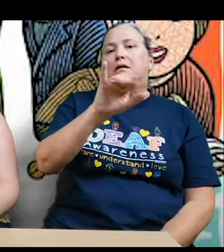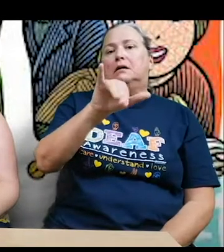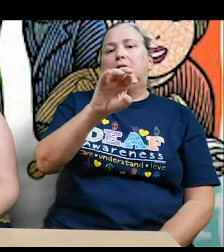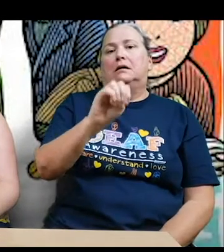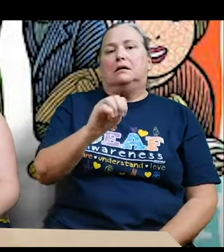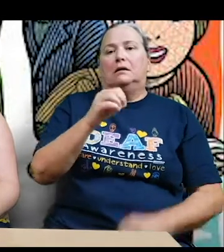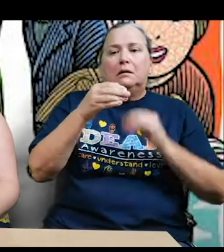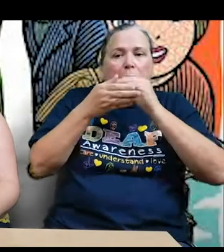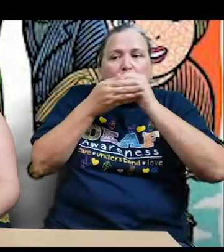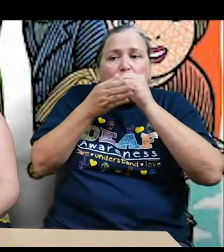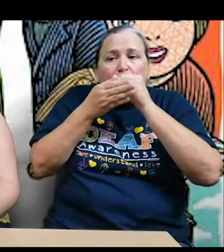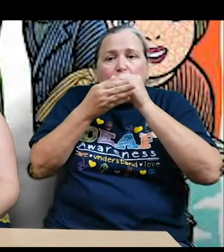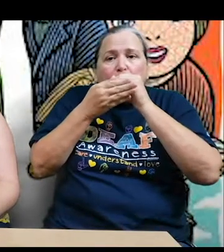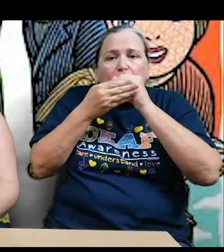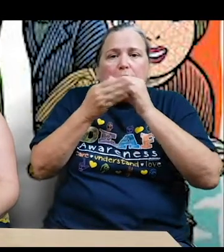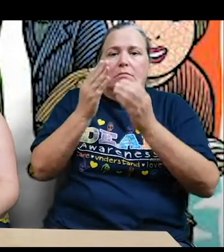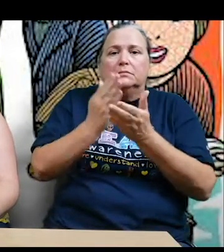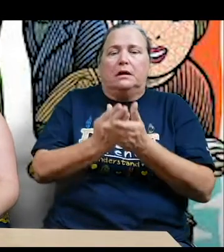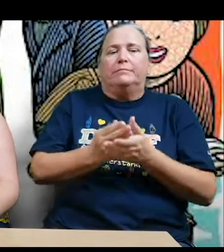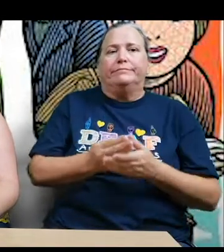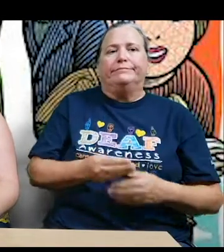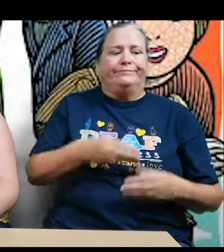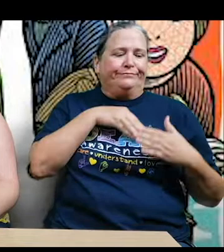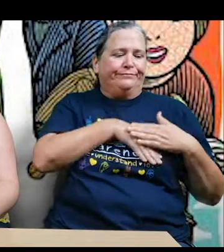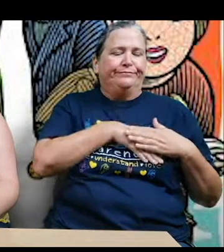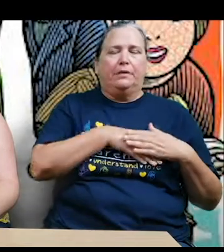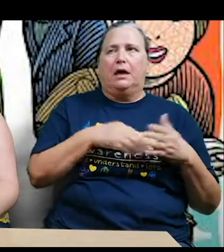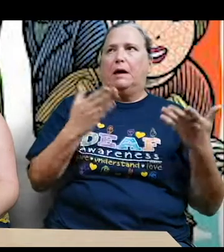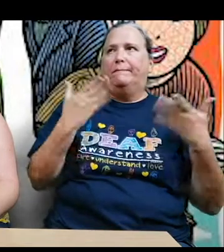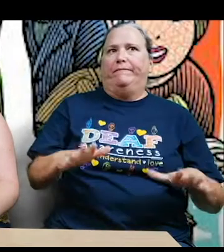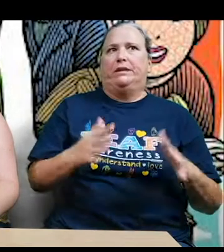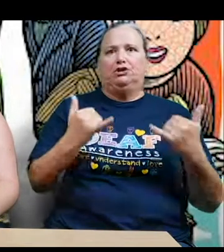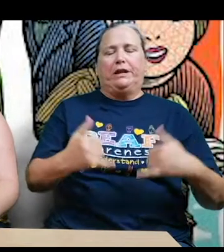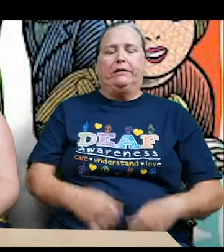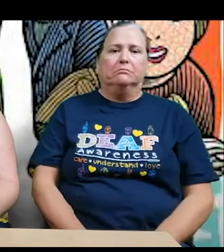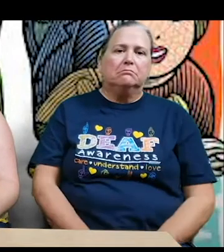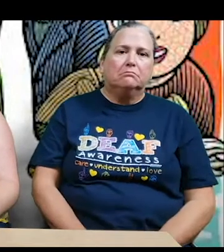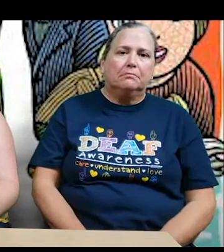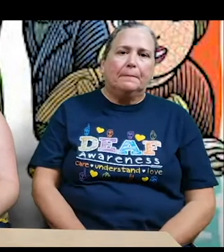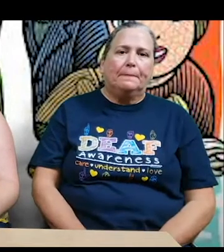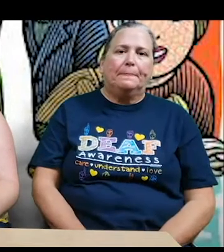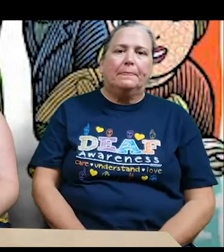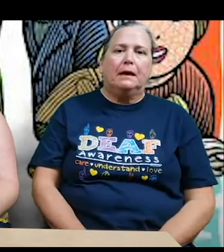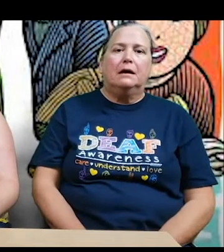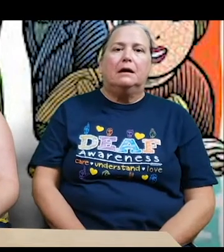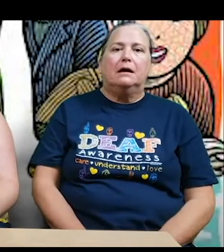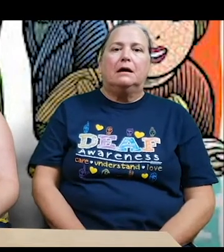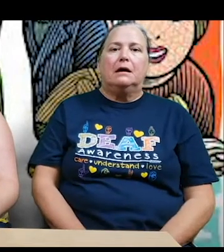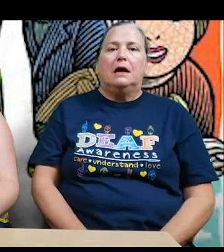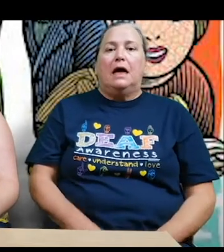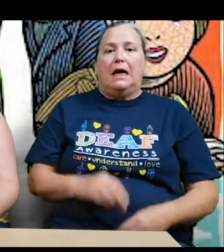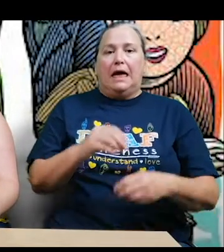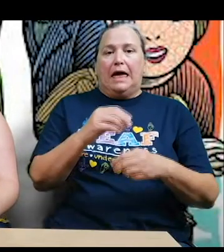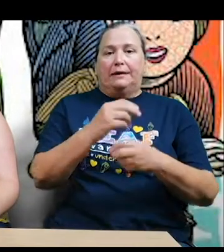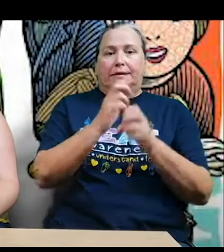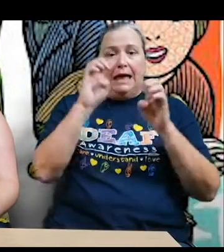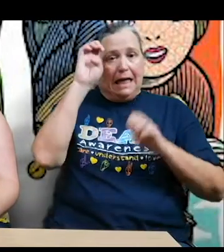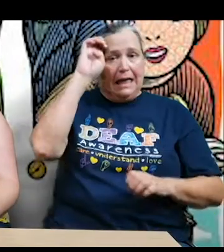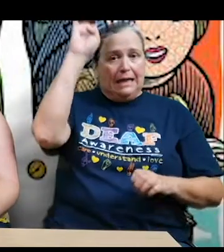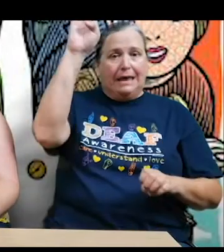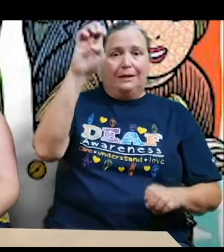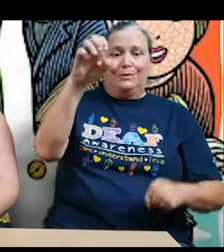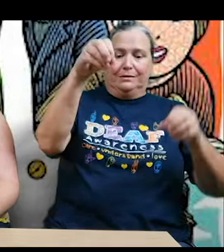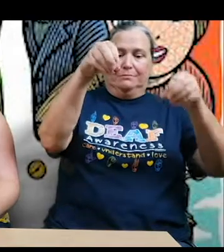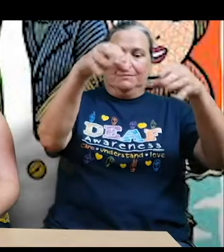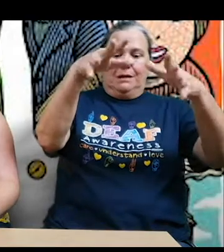his harmonica. "I'm done now," he said. He let Edward fall to the pavement.